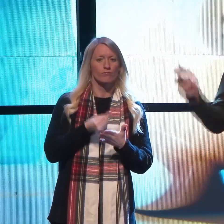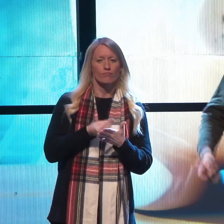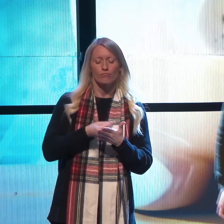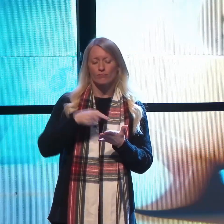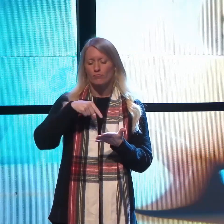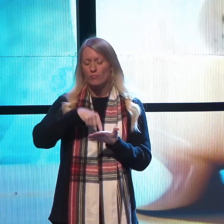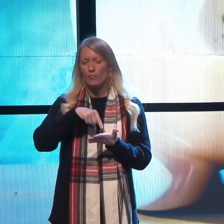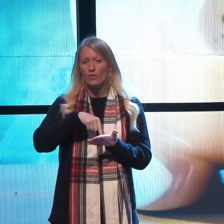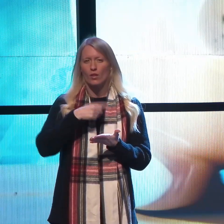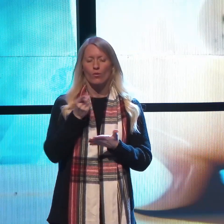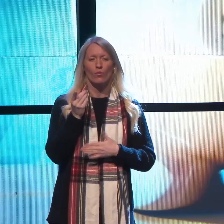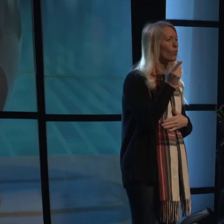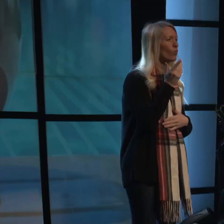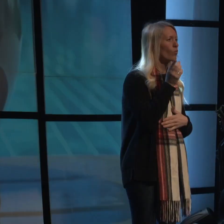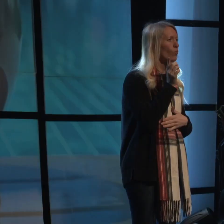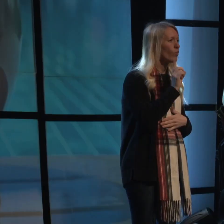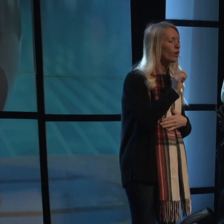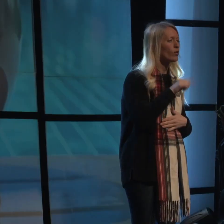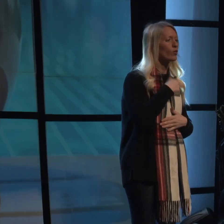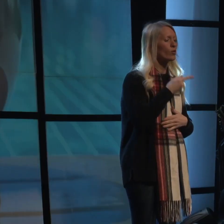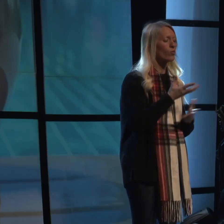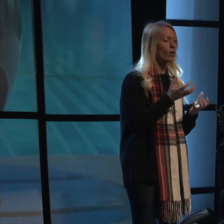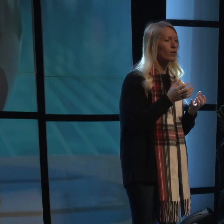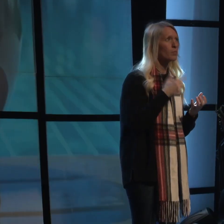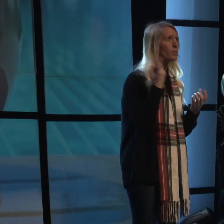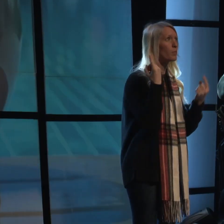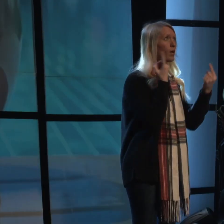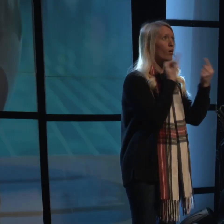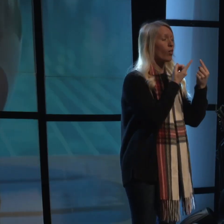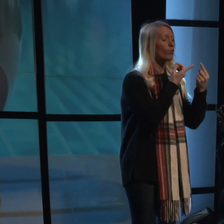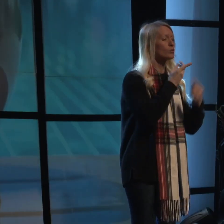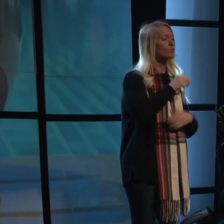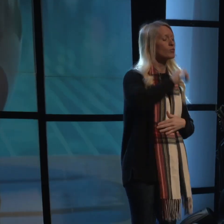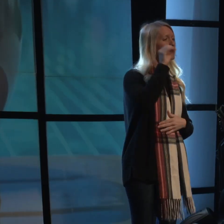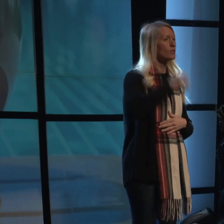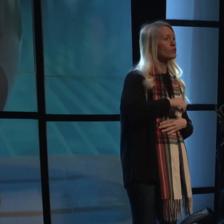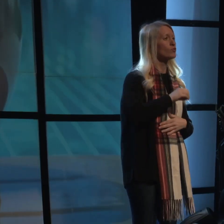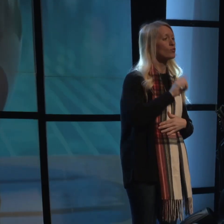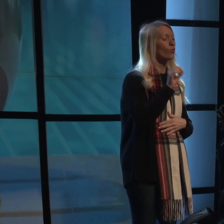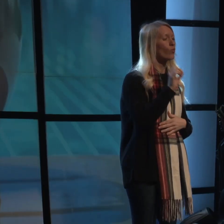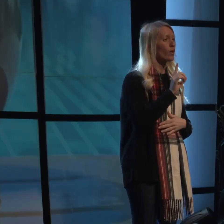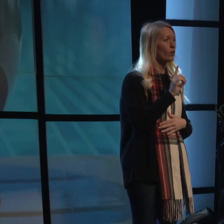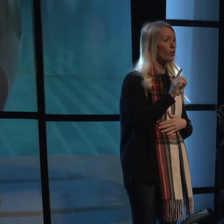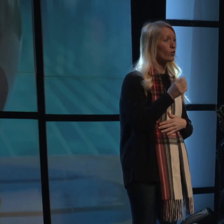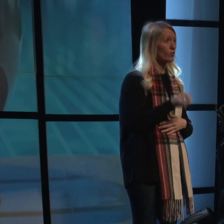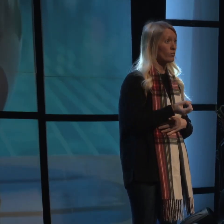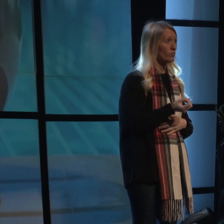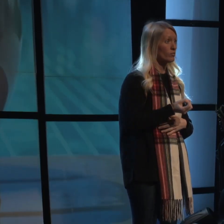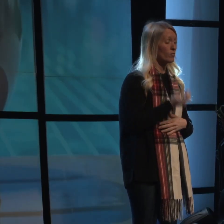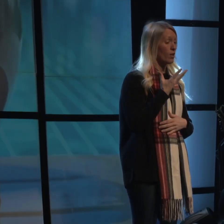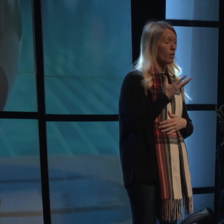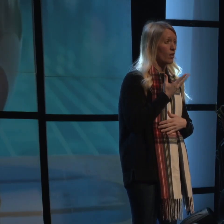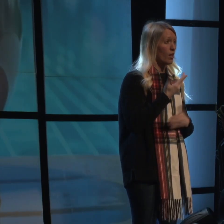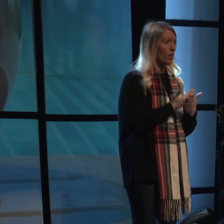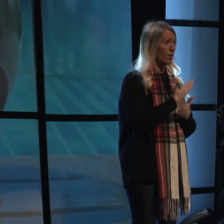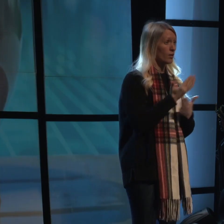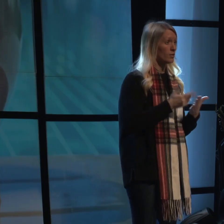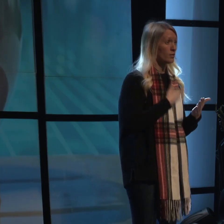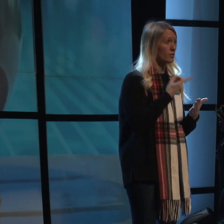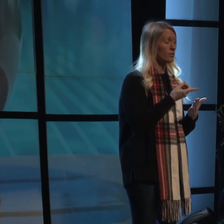want my percentage goals to be? Kind of a thing that gets thrown out there a lot would be, I'm going to